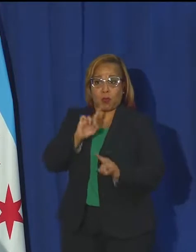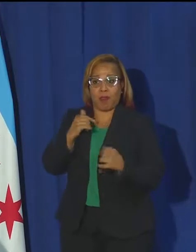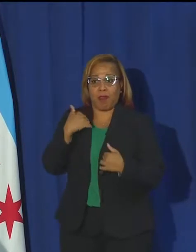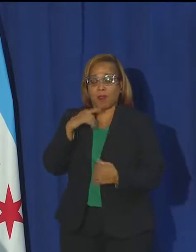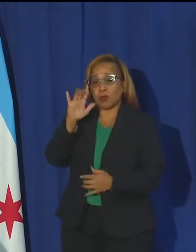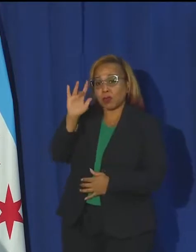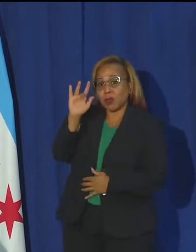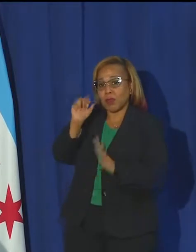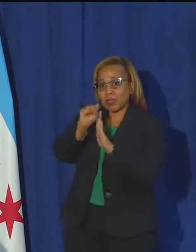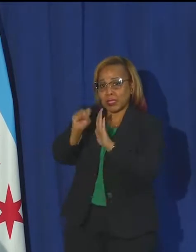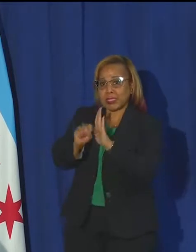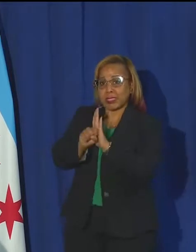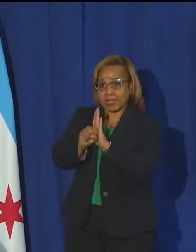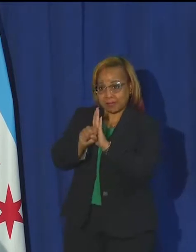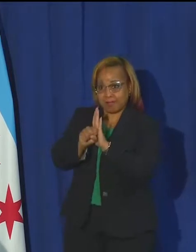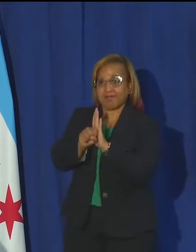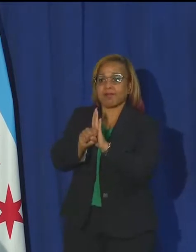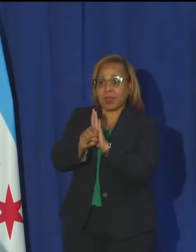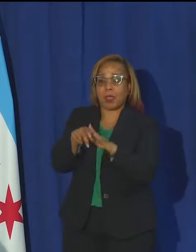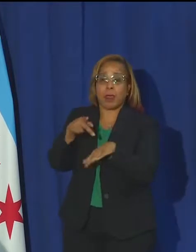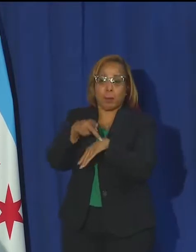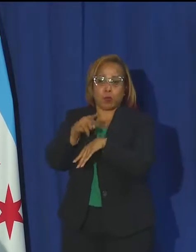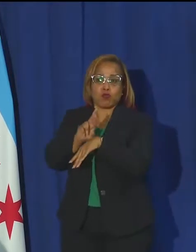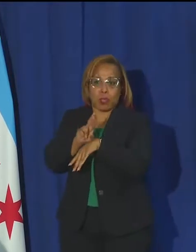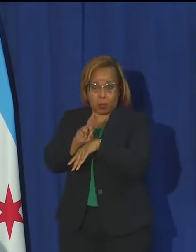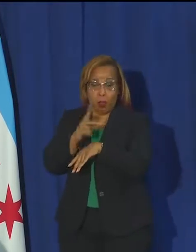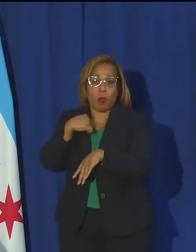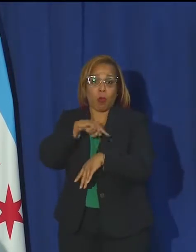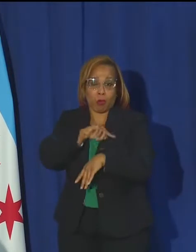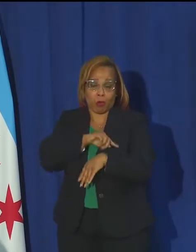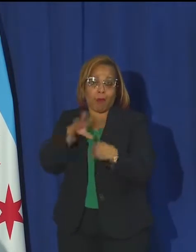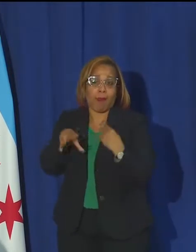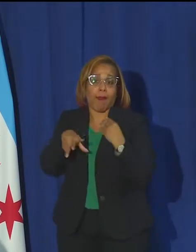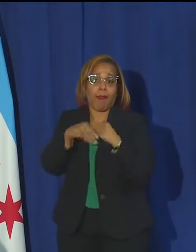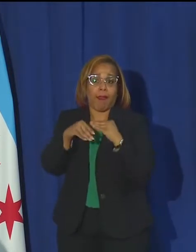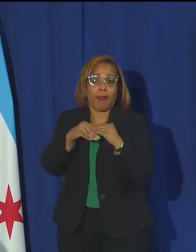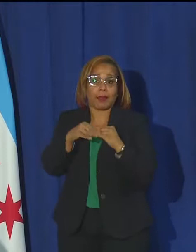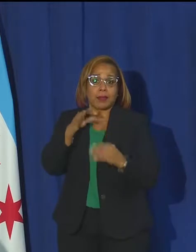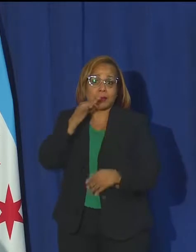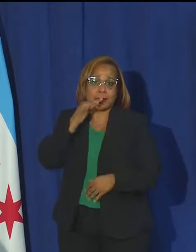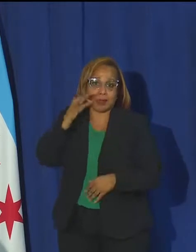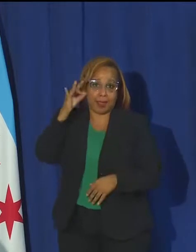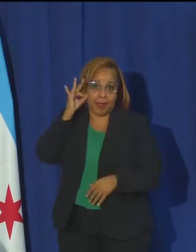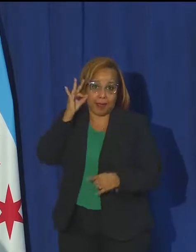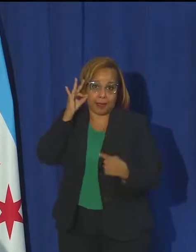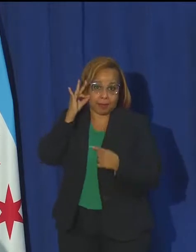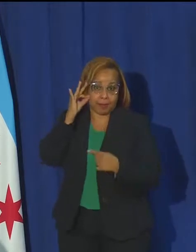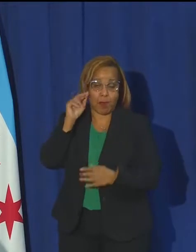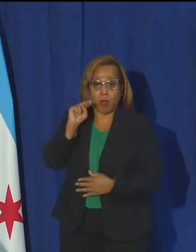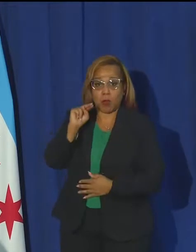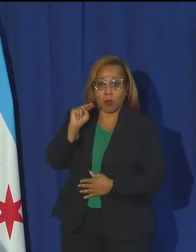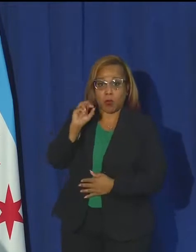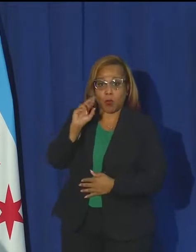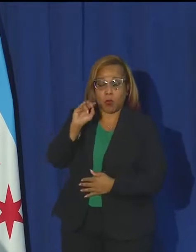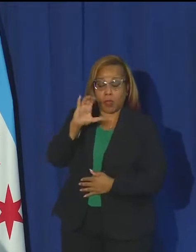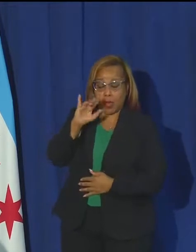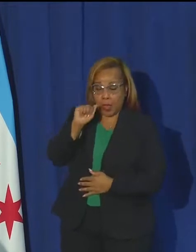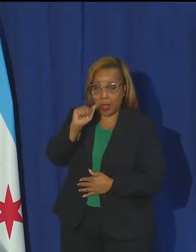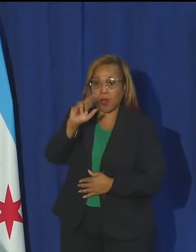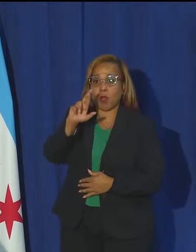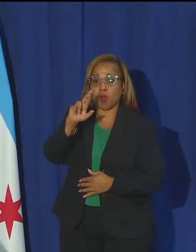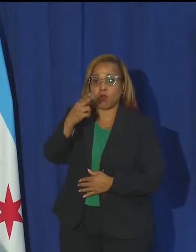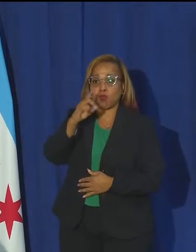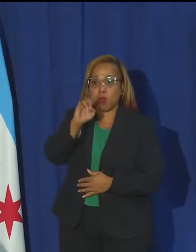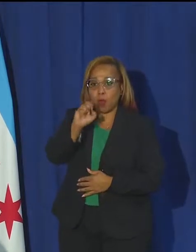of 25 states and Puerto Rico. We are adding Indiana, as well as North Carolina, Rhode